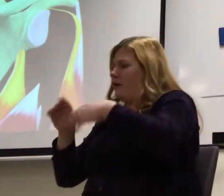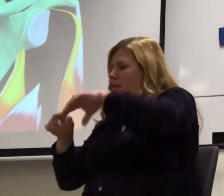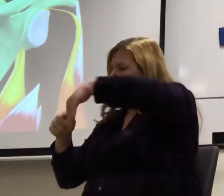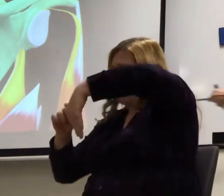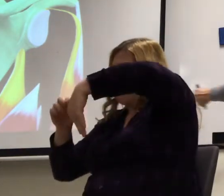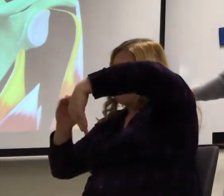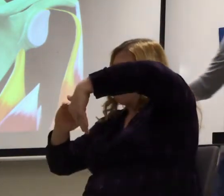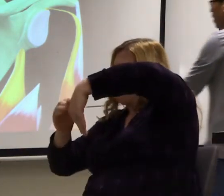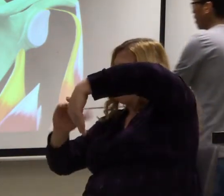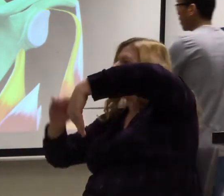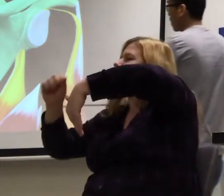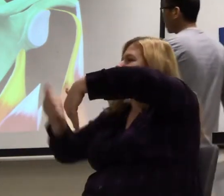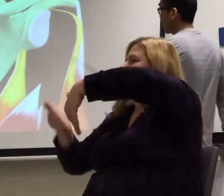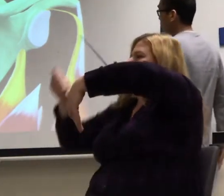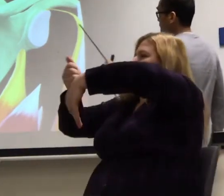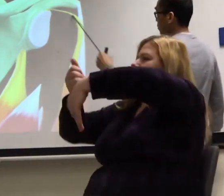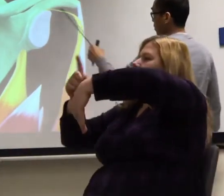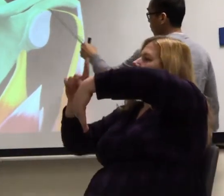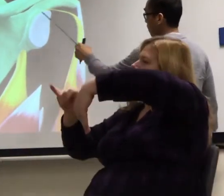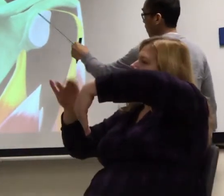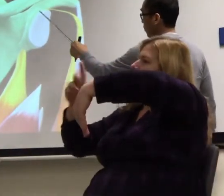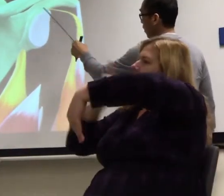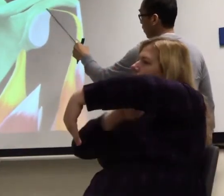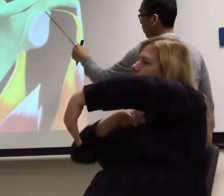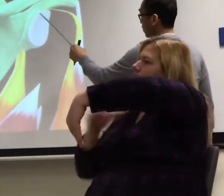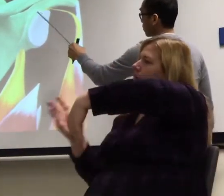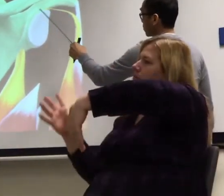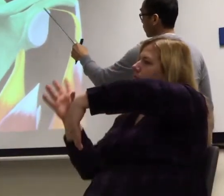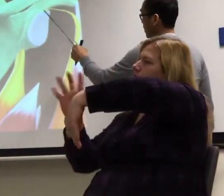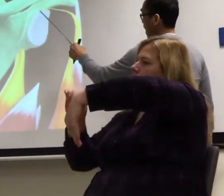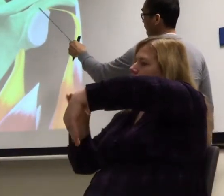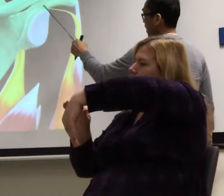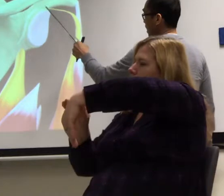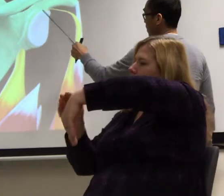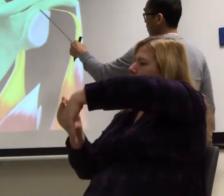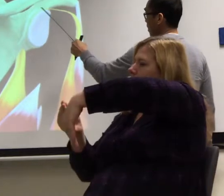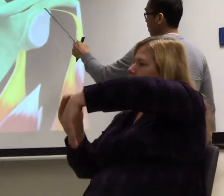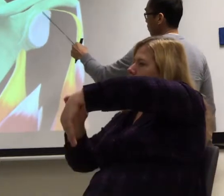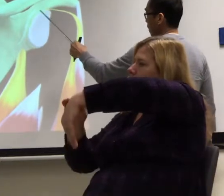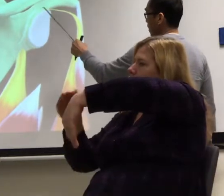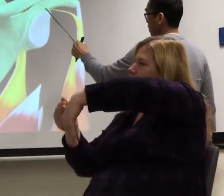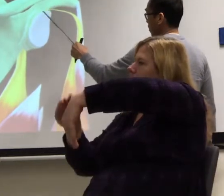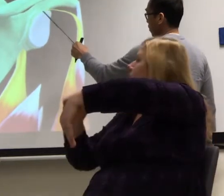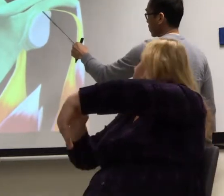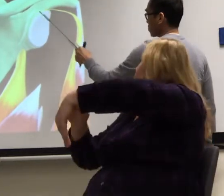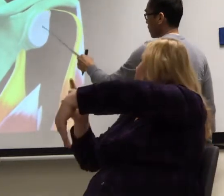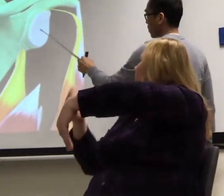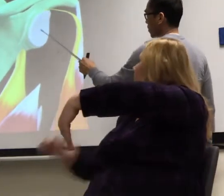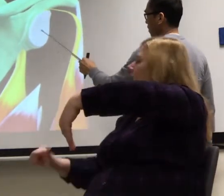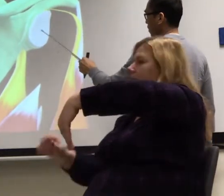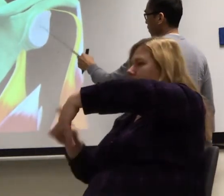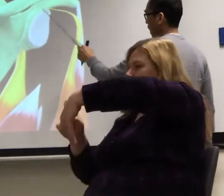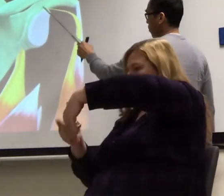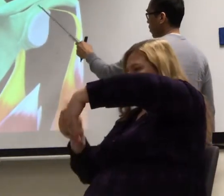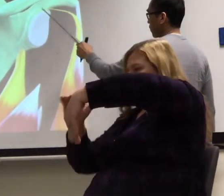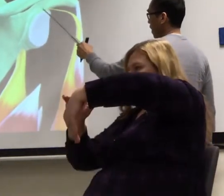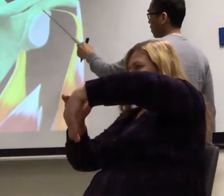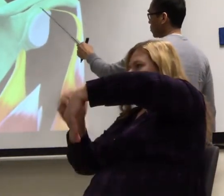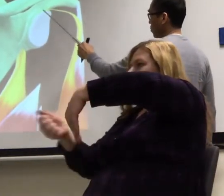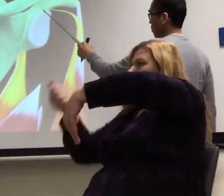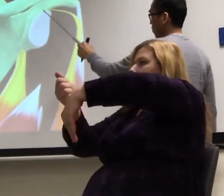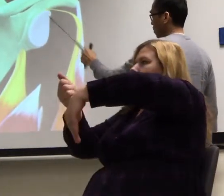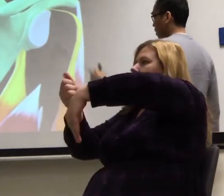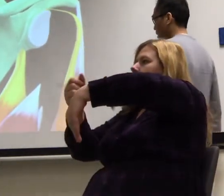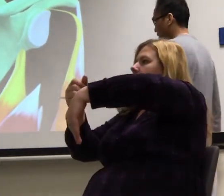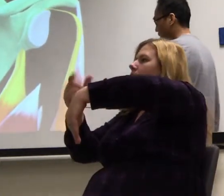this muscle is attaching, there's a little bump there. So if I tag anything right here, superior to the glenoid, I'm going for that